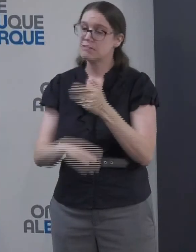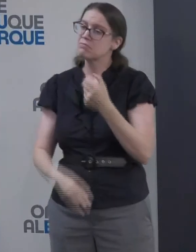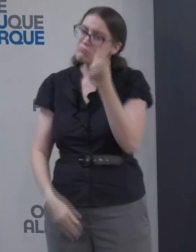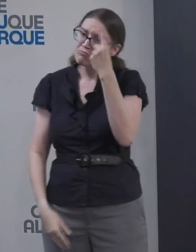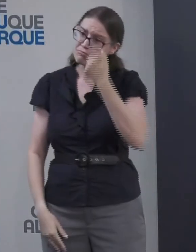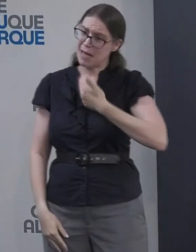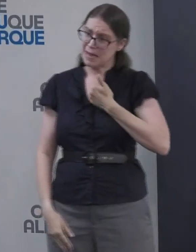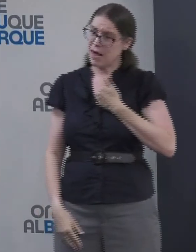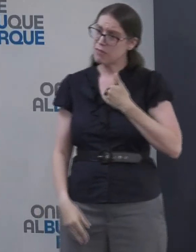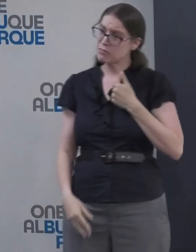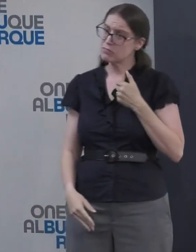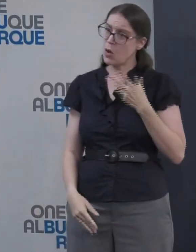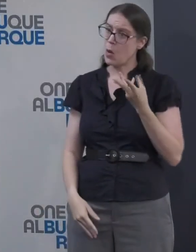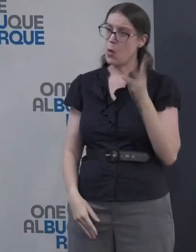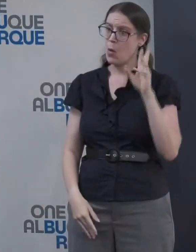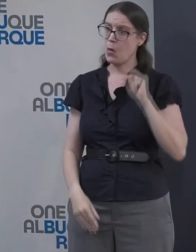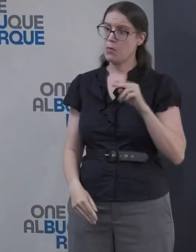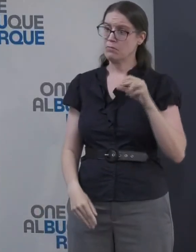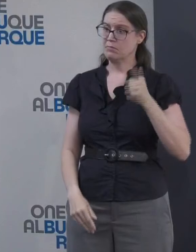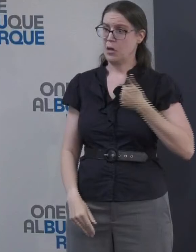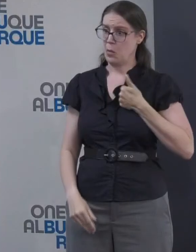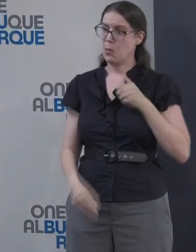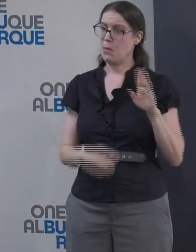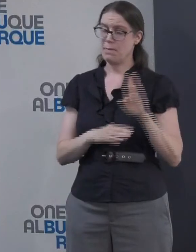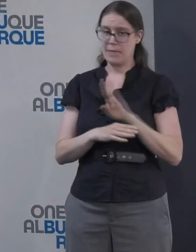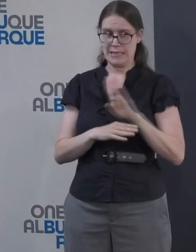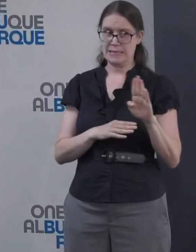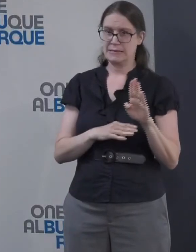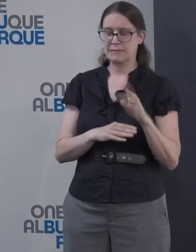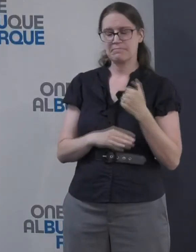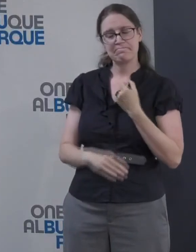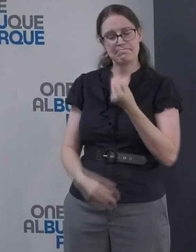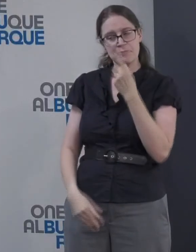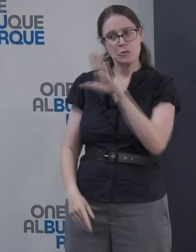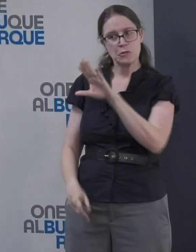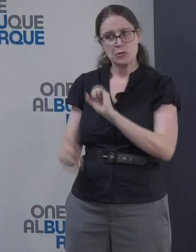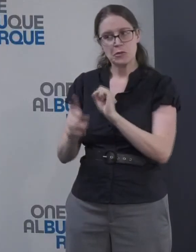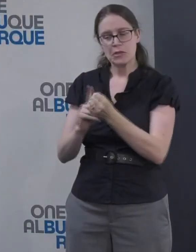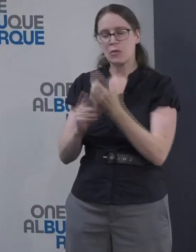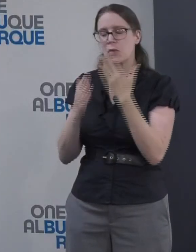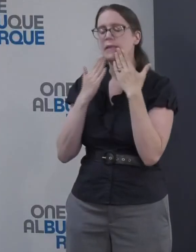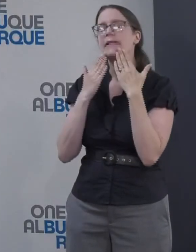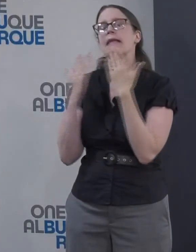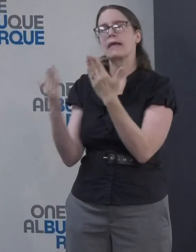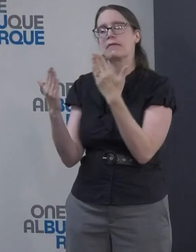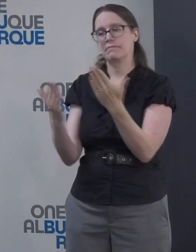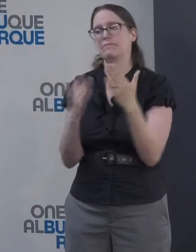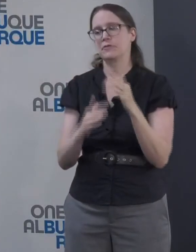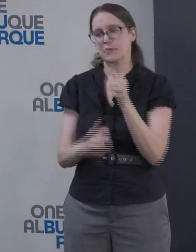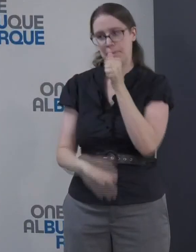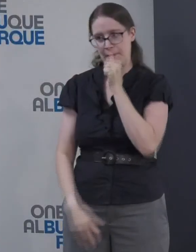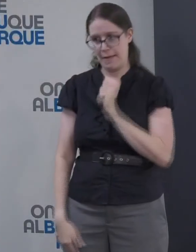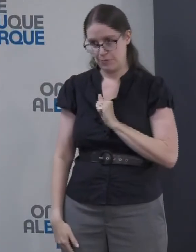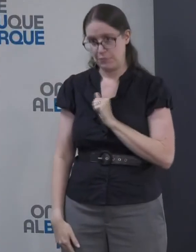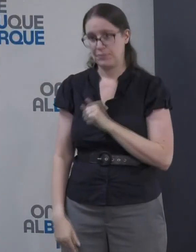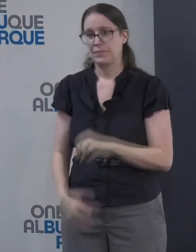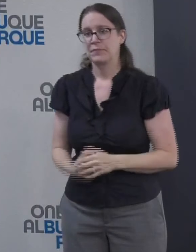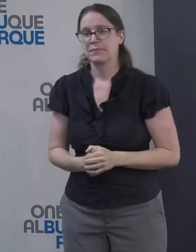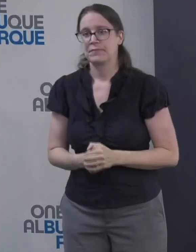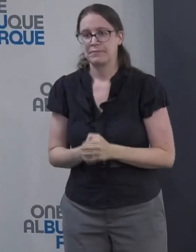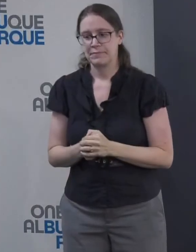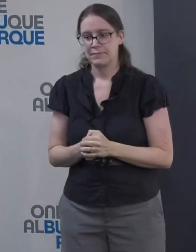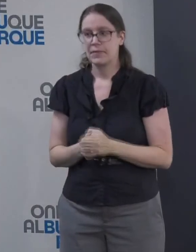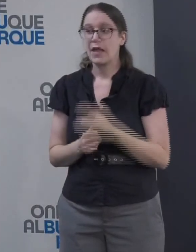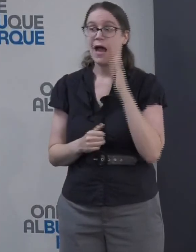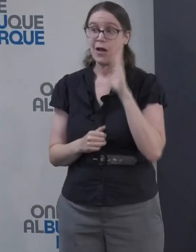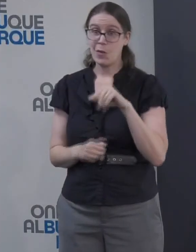business owner also, thank you for your patience. I know it's been really tough for all of us, but now that